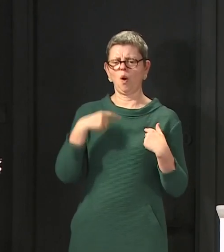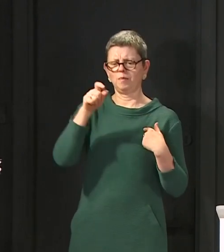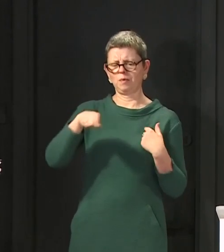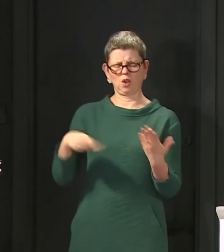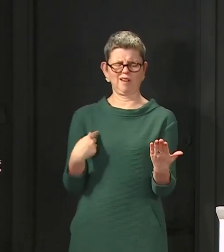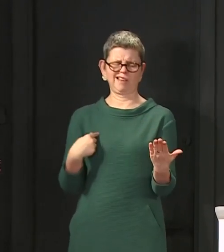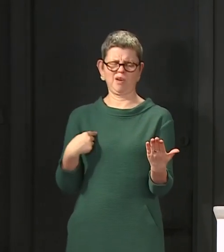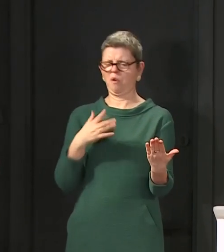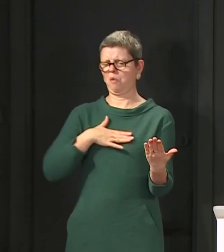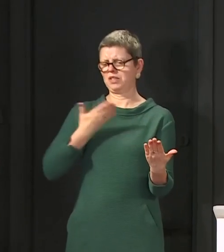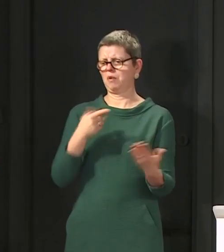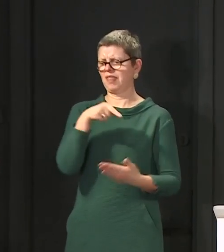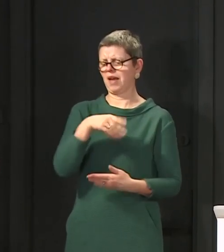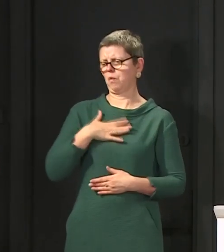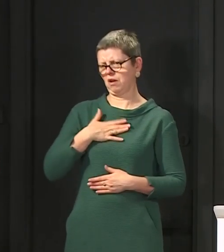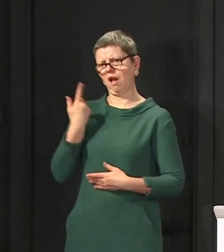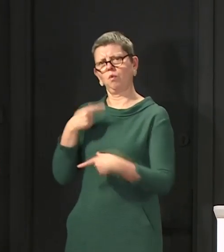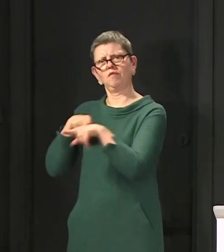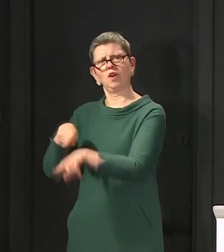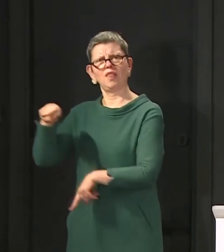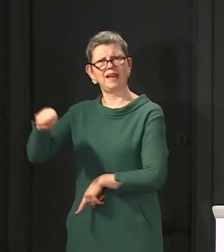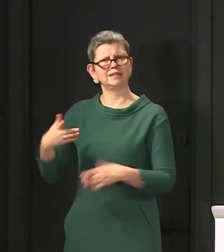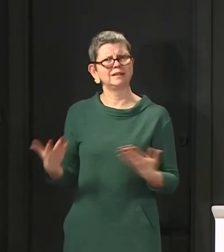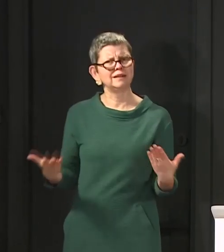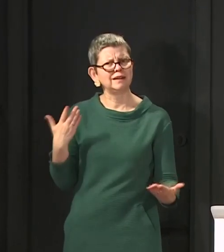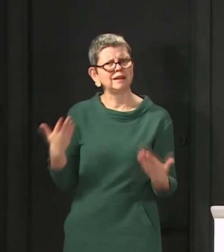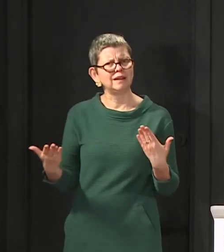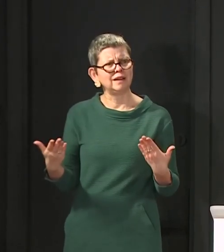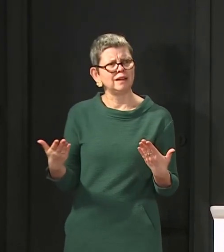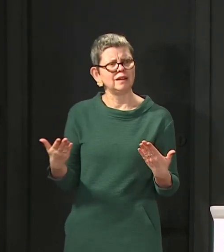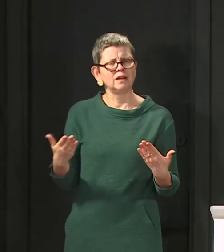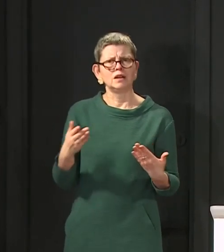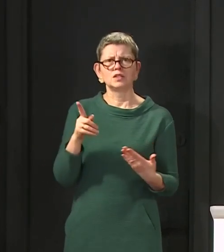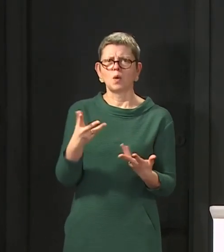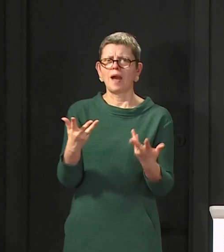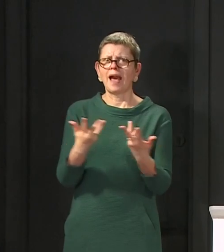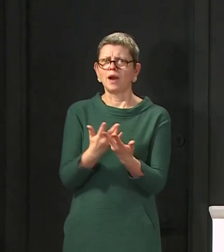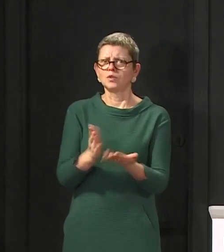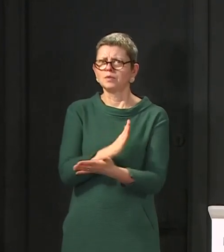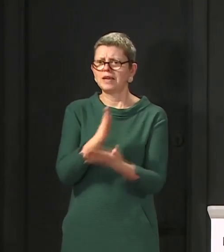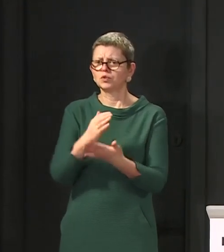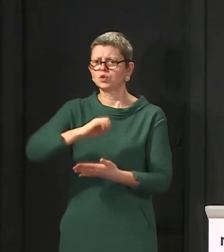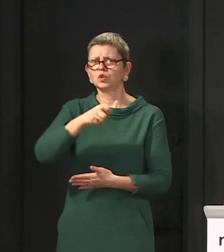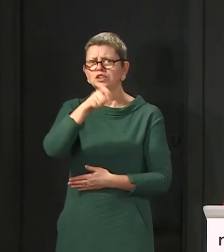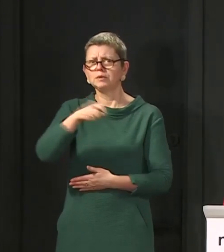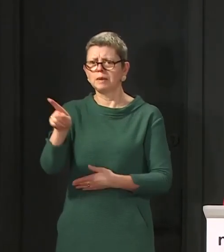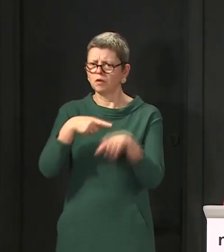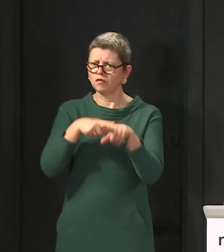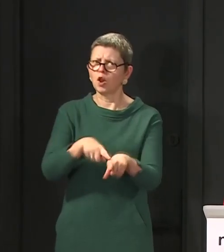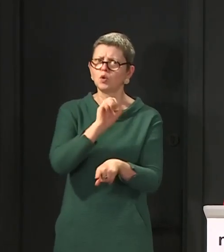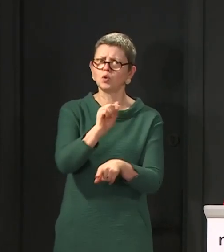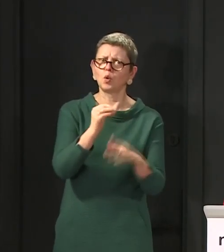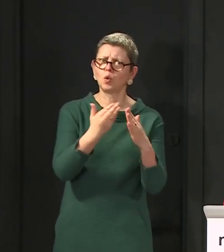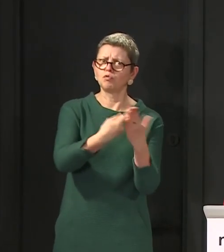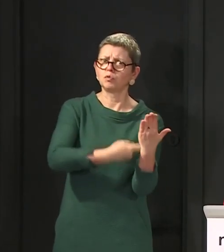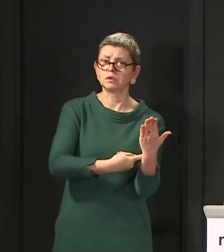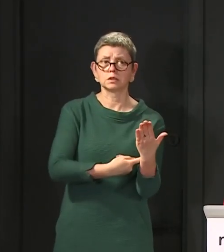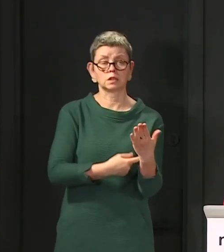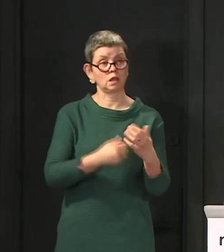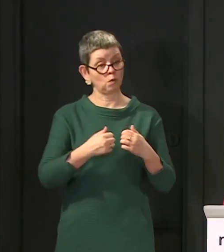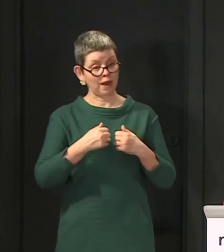rules to follow? And if so, how are you going to get the people of Scotland to adhere to your message? Well, our message hasn't